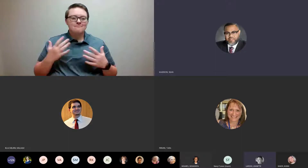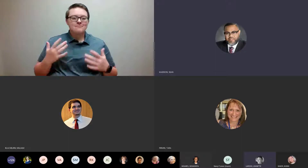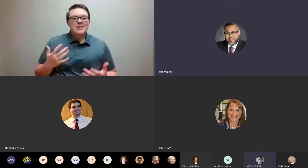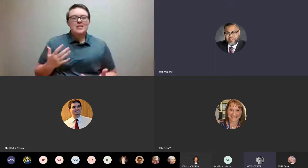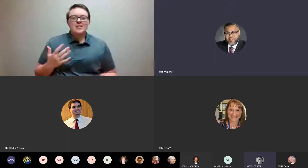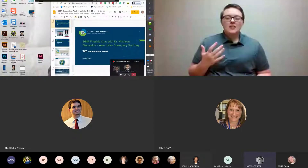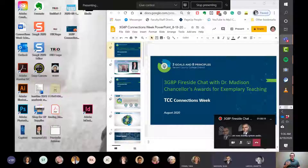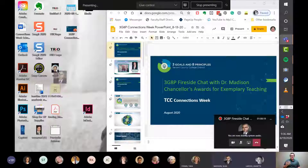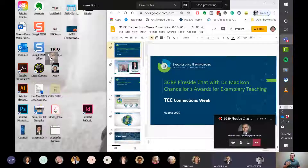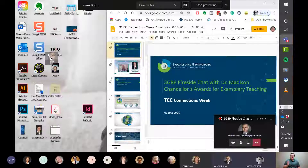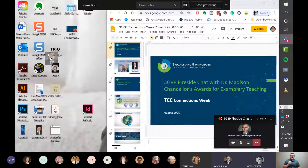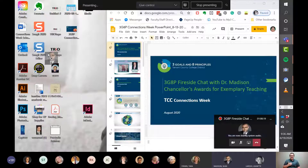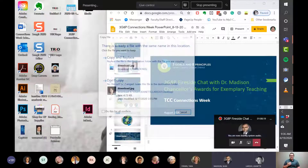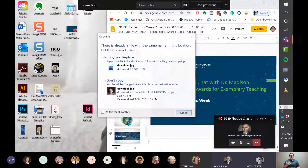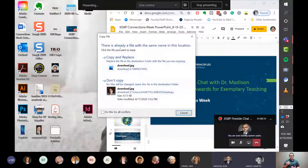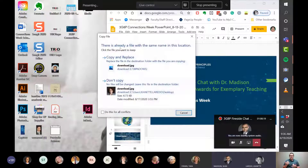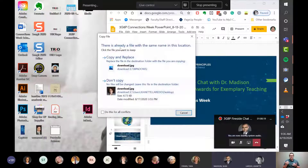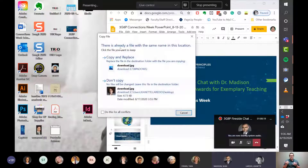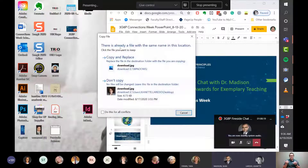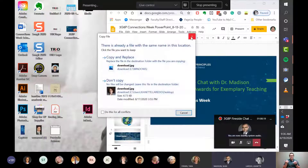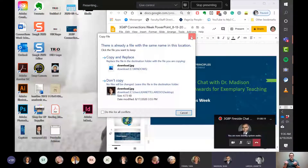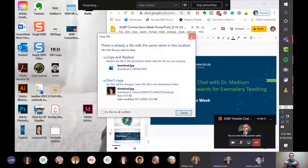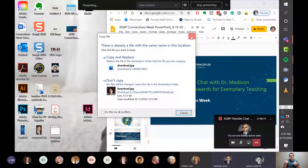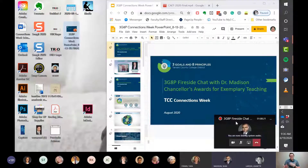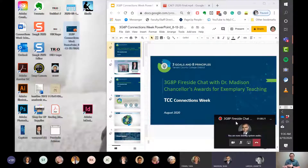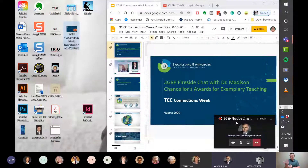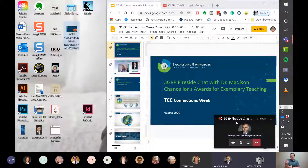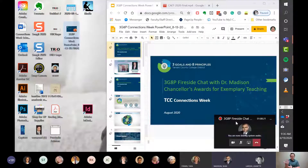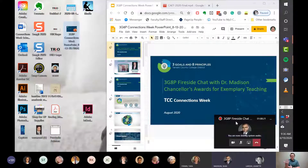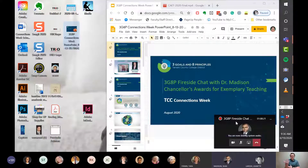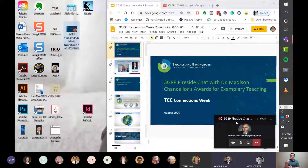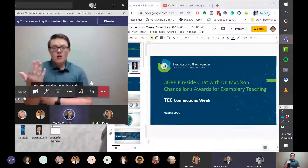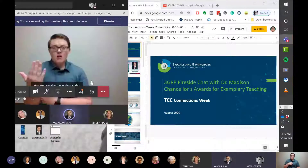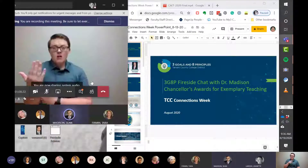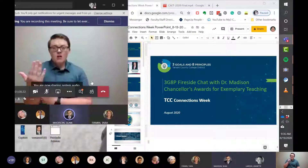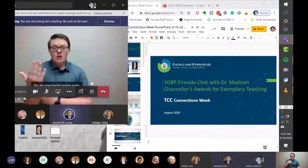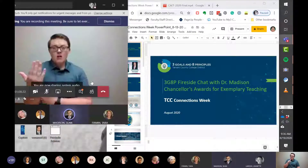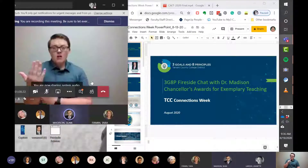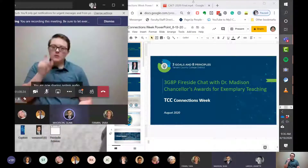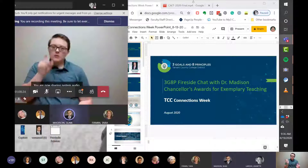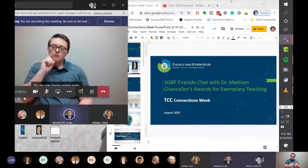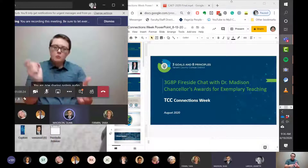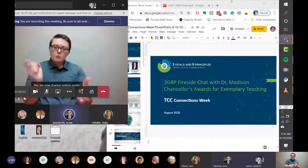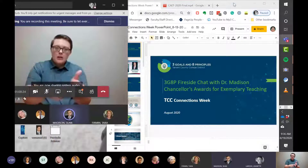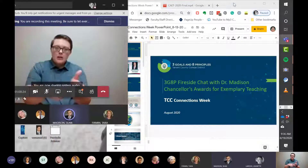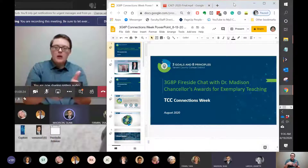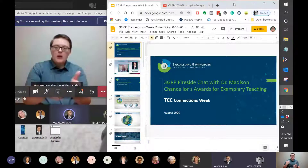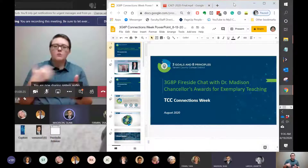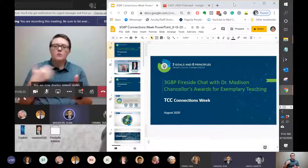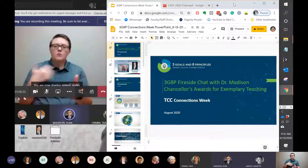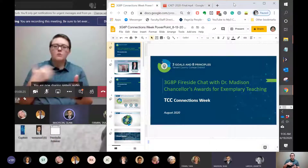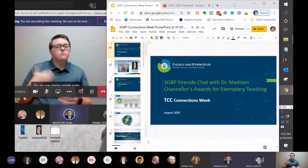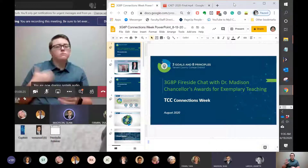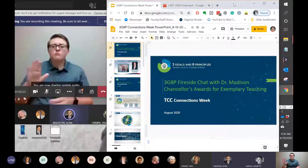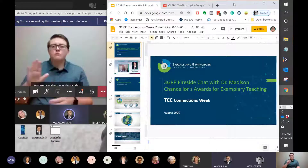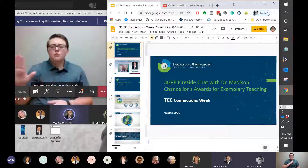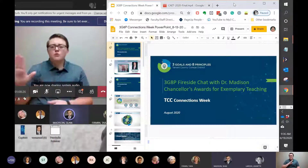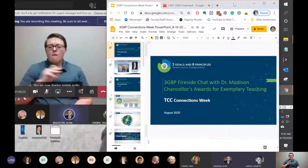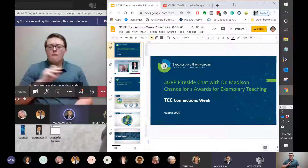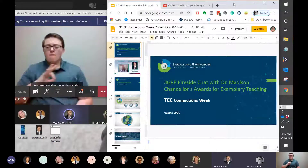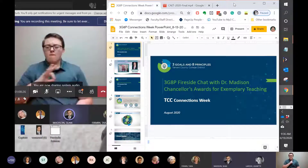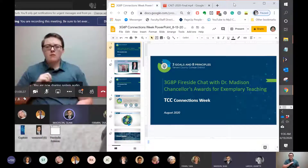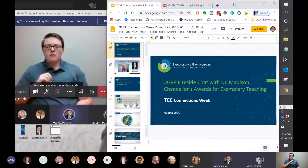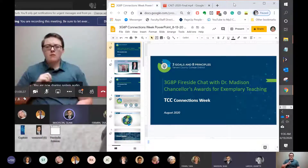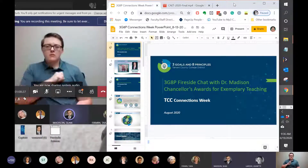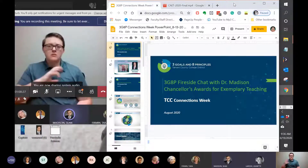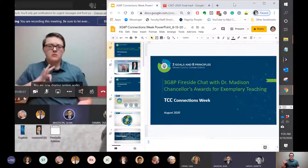In our current environment, it's more important than ever to recognize the remarkable dedication of our faculty and staff.